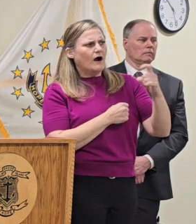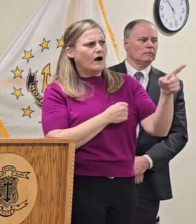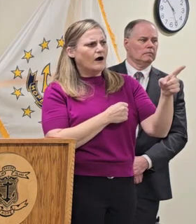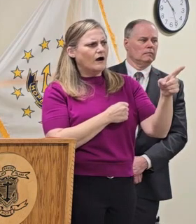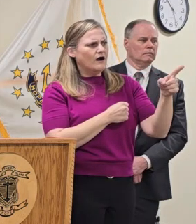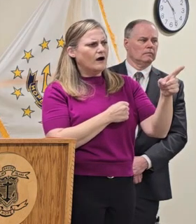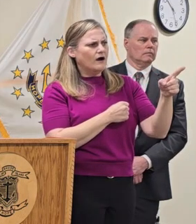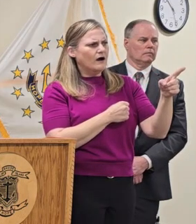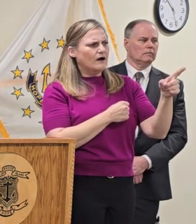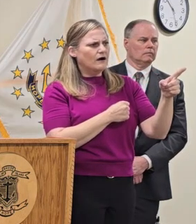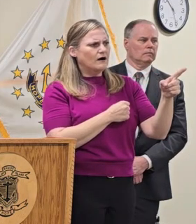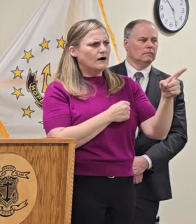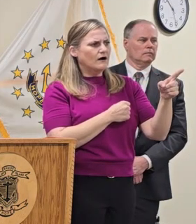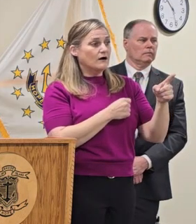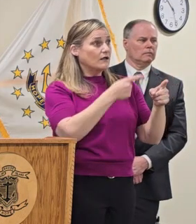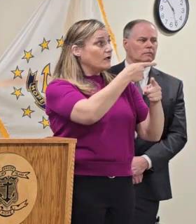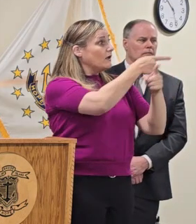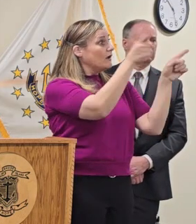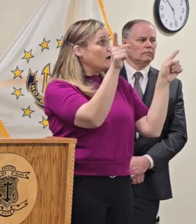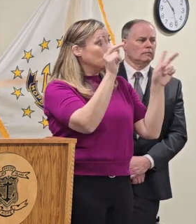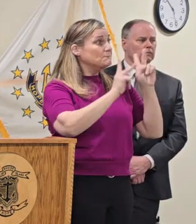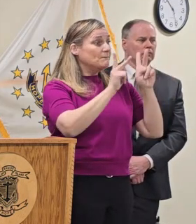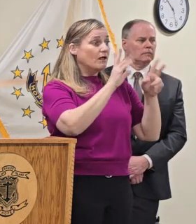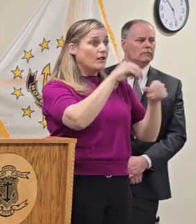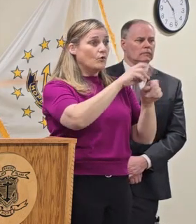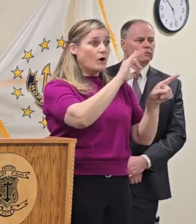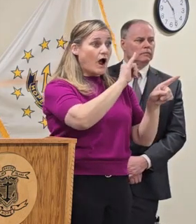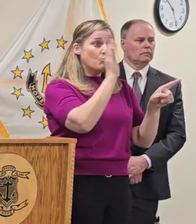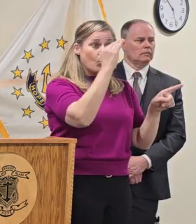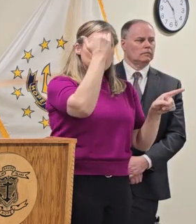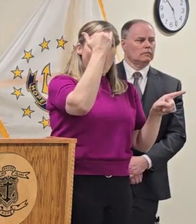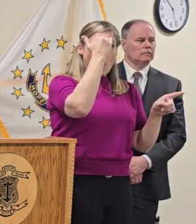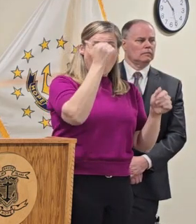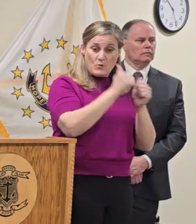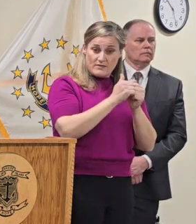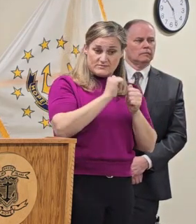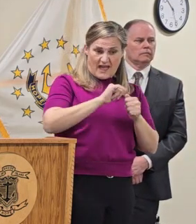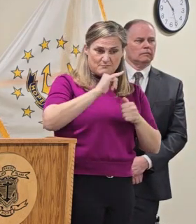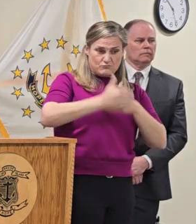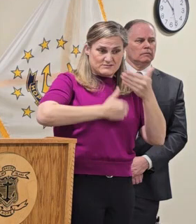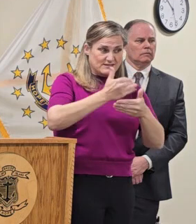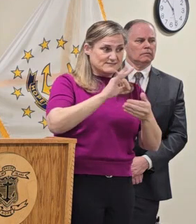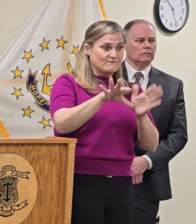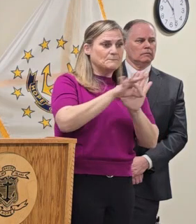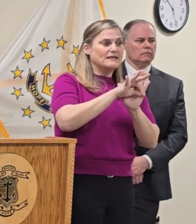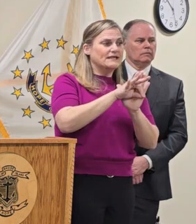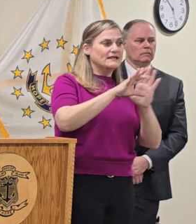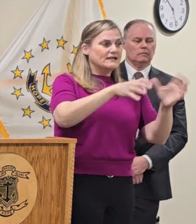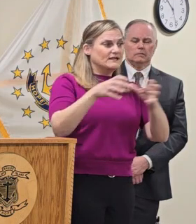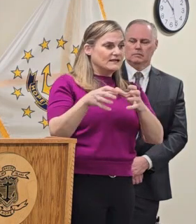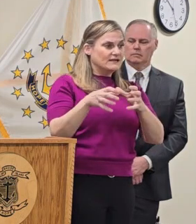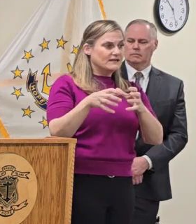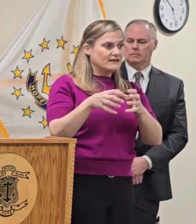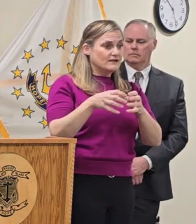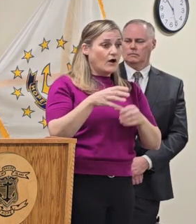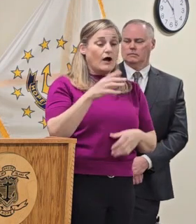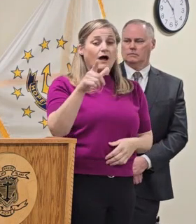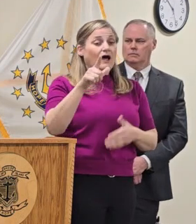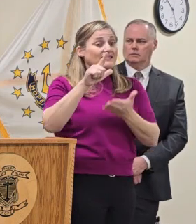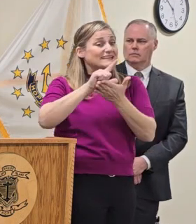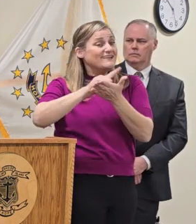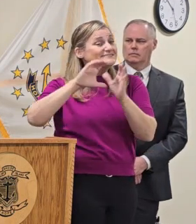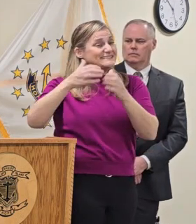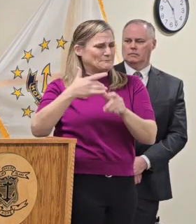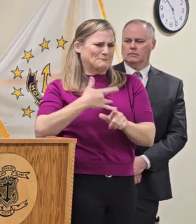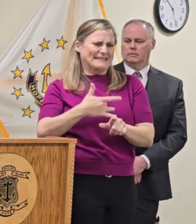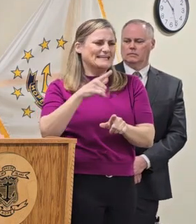strategy? Because sometimes when it goes down this avenue, it's sort of is shrouded in secrecy for legal reasons, and we don't know about what's going on